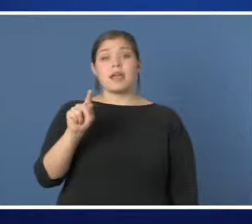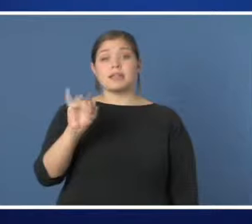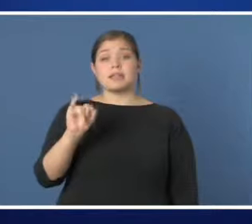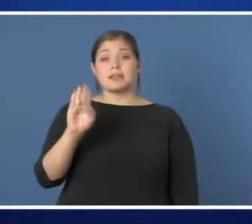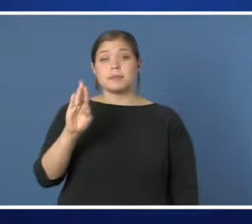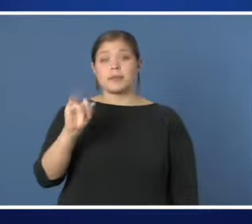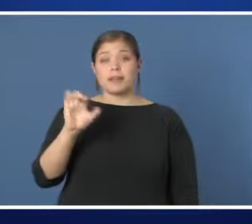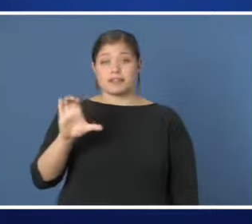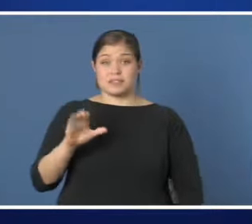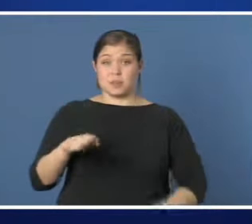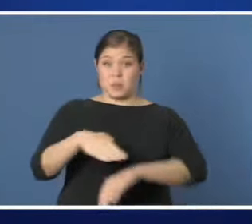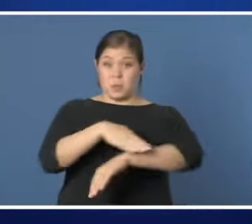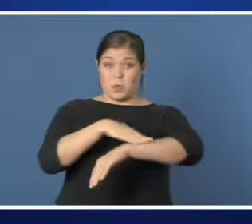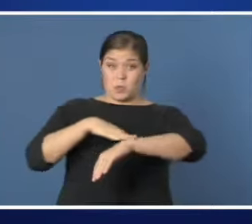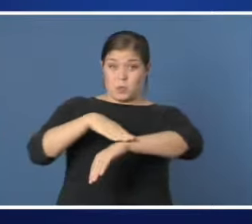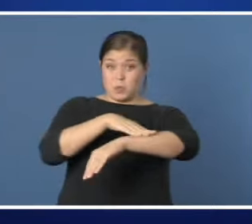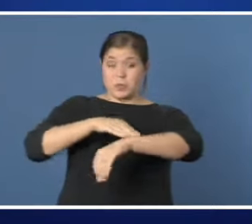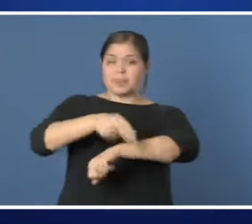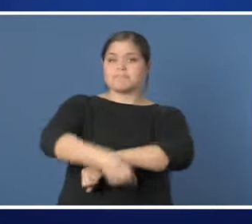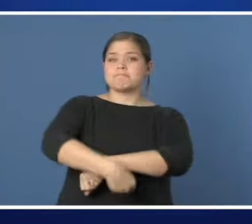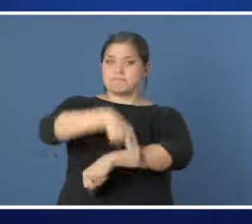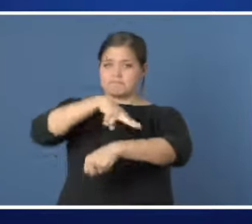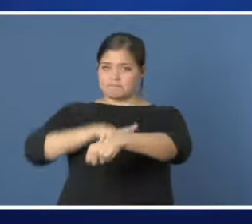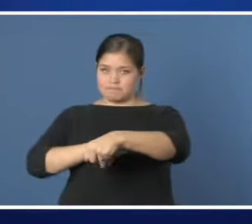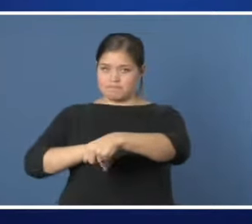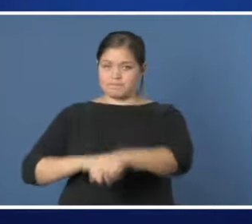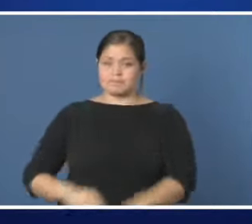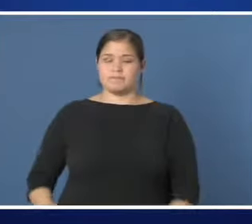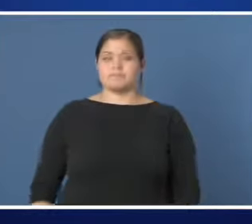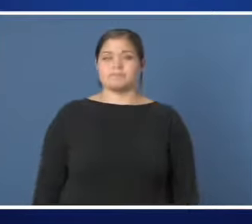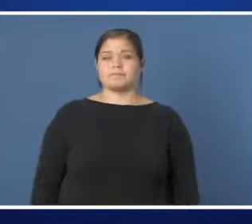Apply antibiotic ointment and Band-Aid.